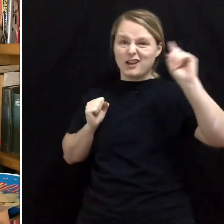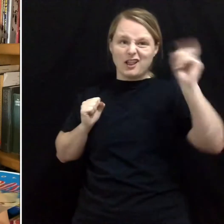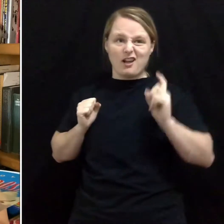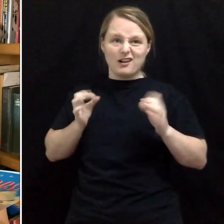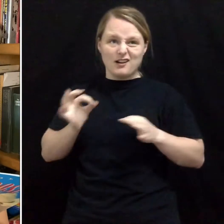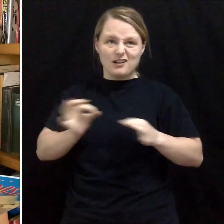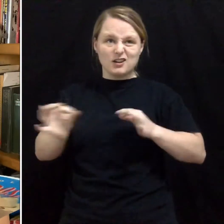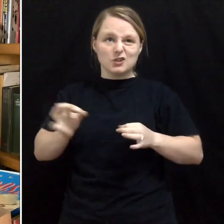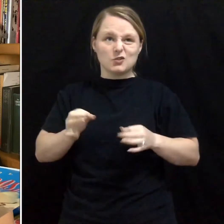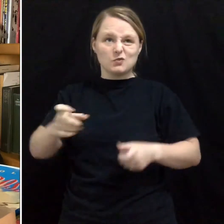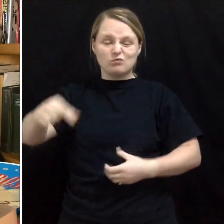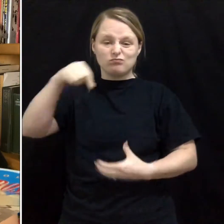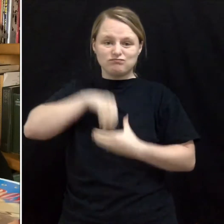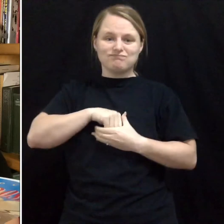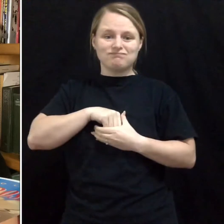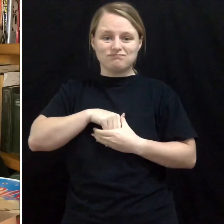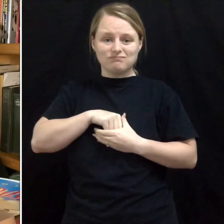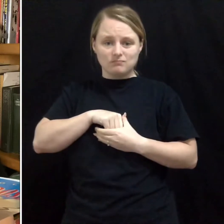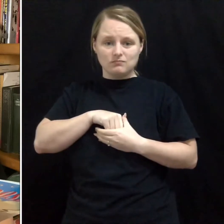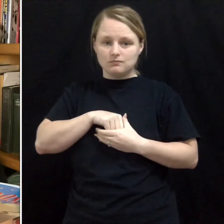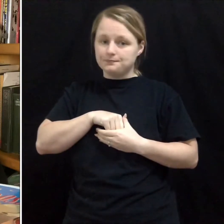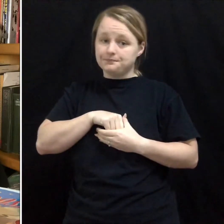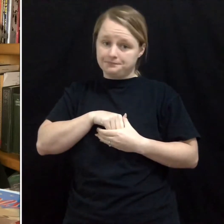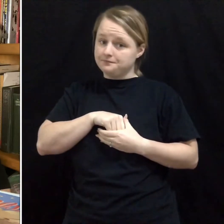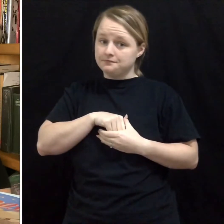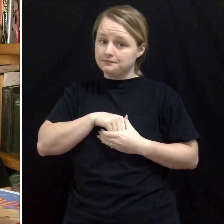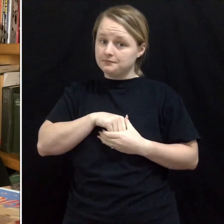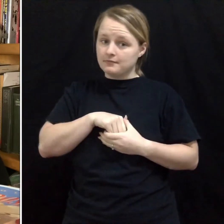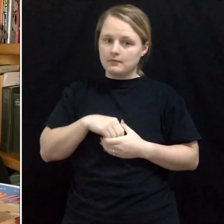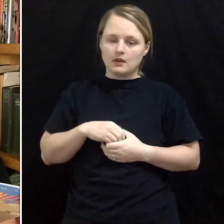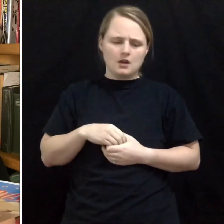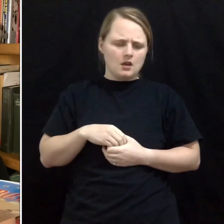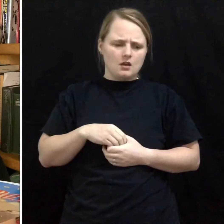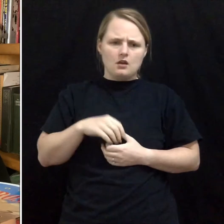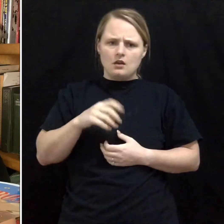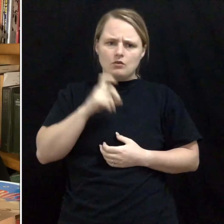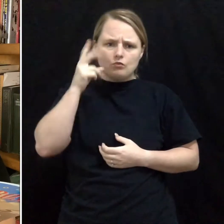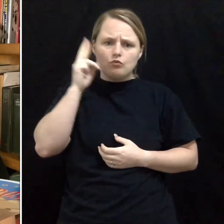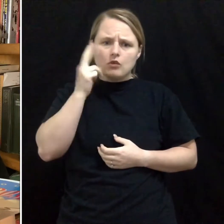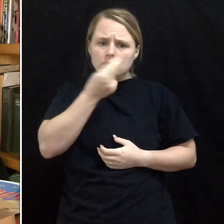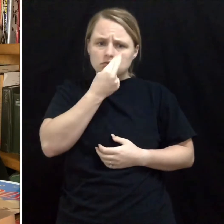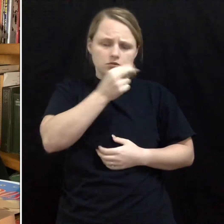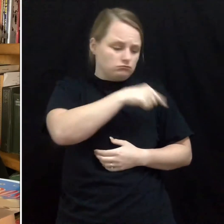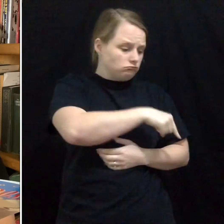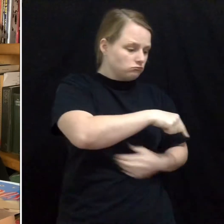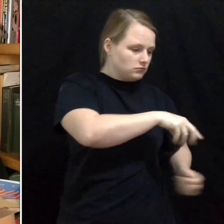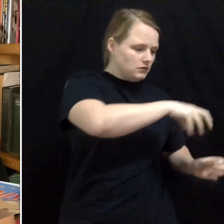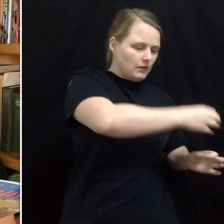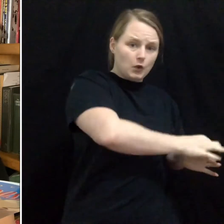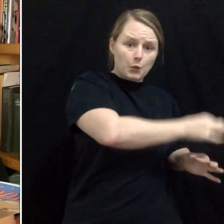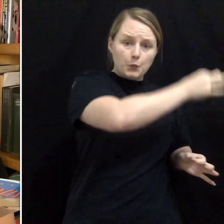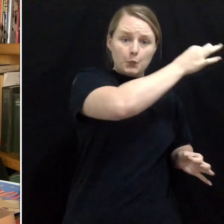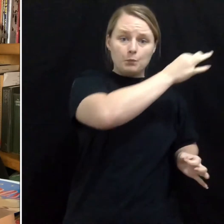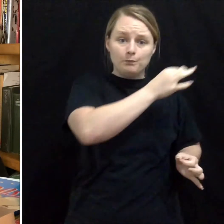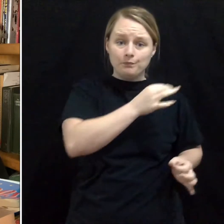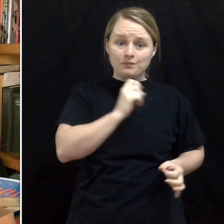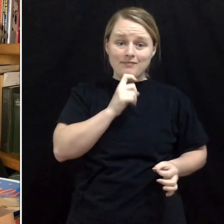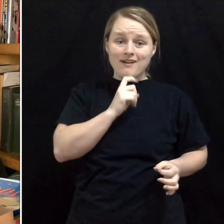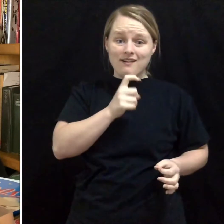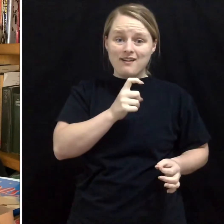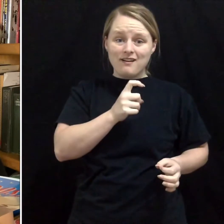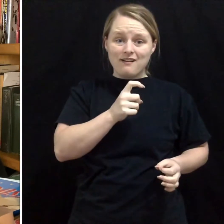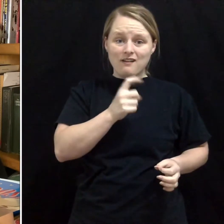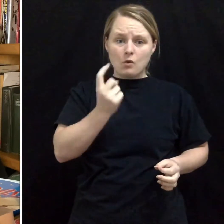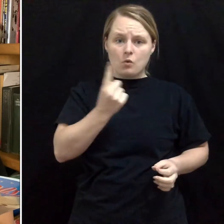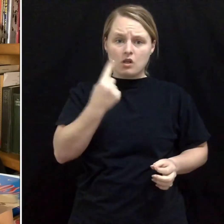did. Rose reached for her iron rod, but there was only one piece left. She didn't know